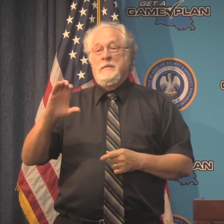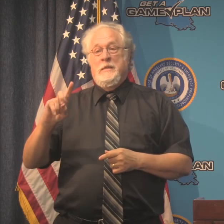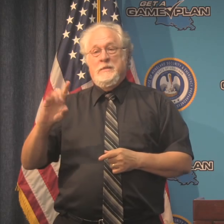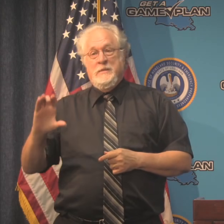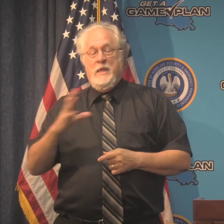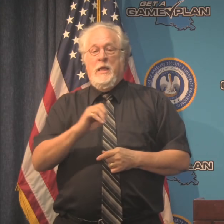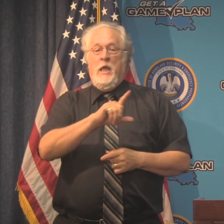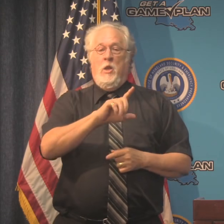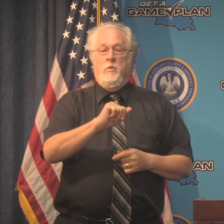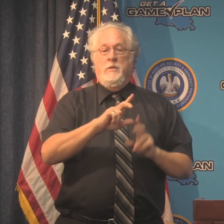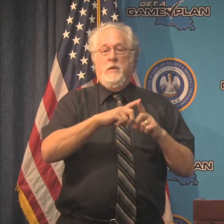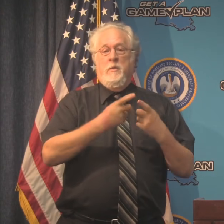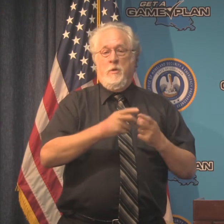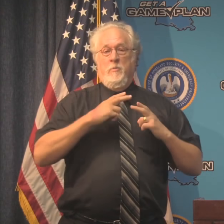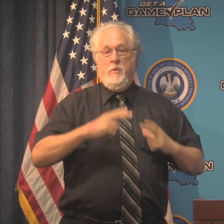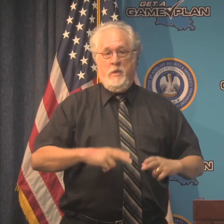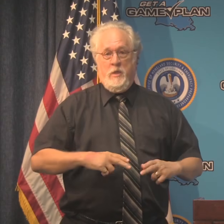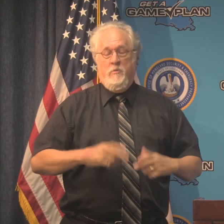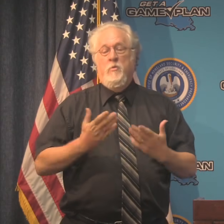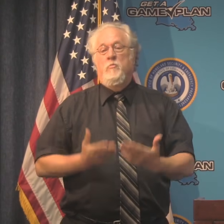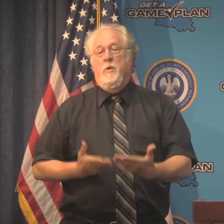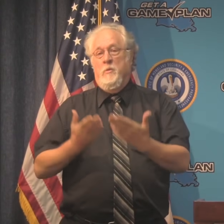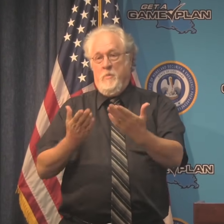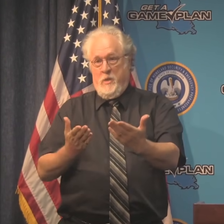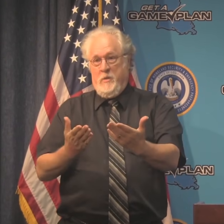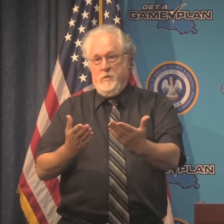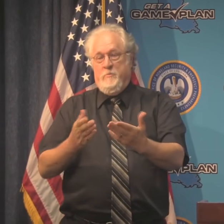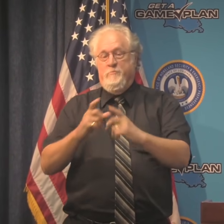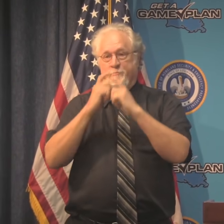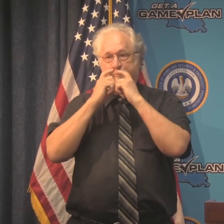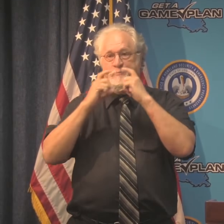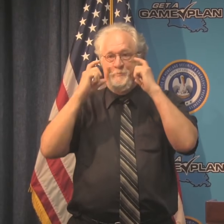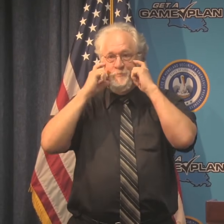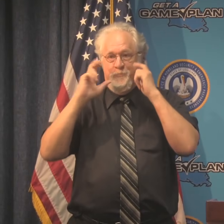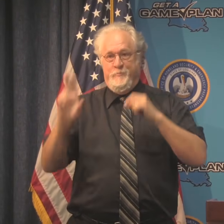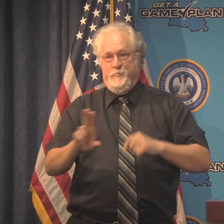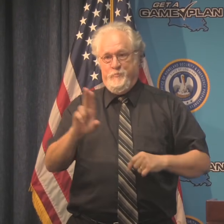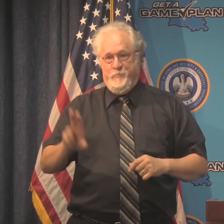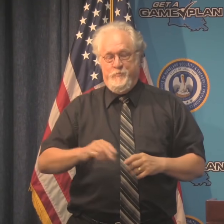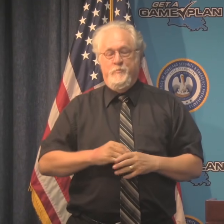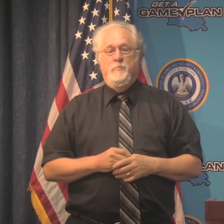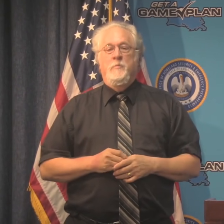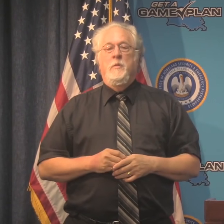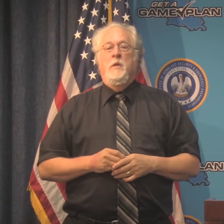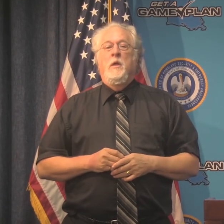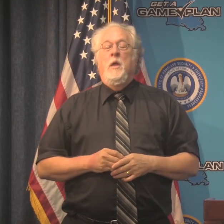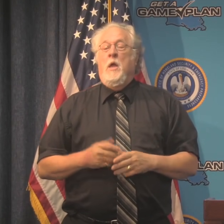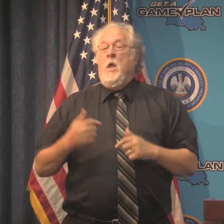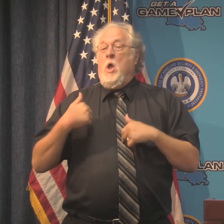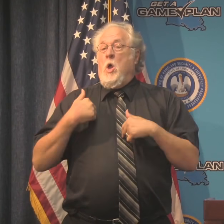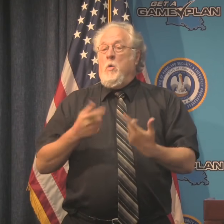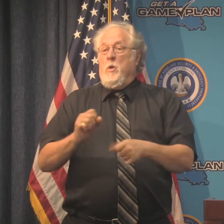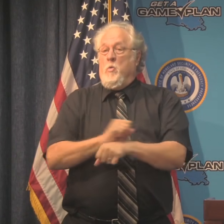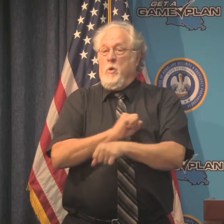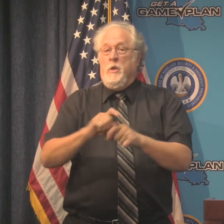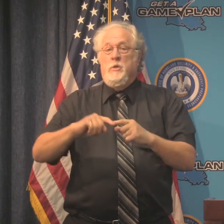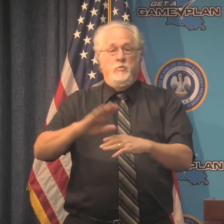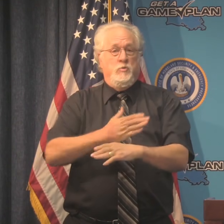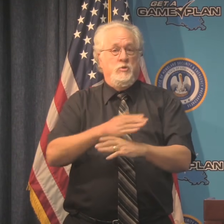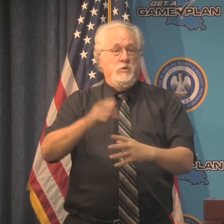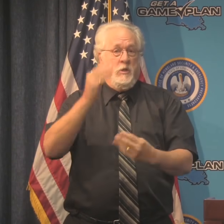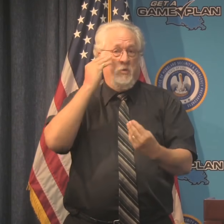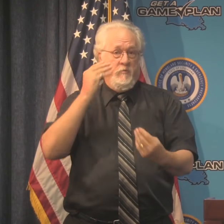the Louisiana Department of Health recommend the mask usage. We've been working to share